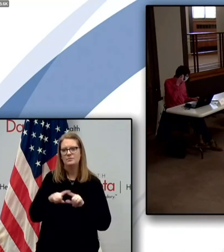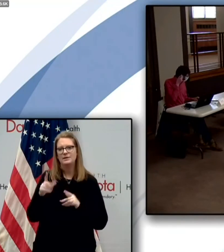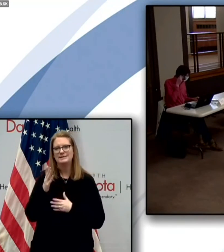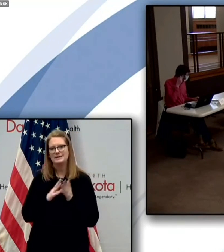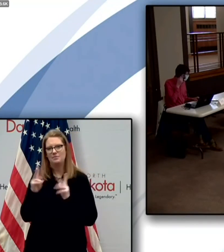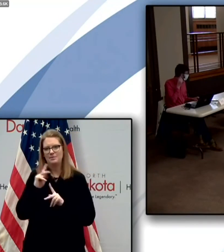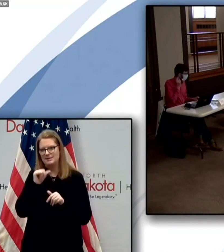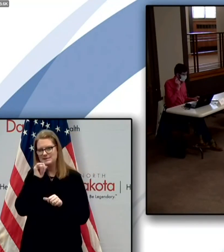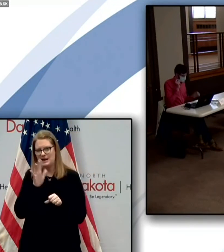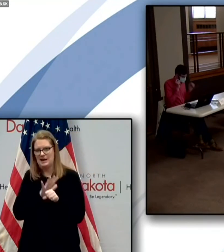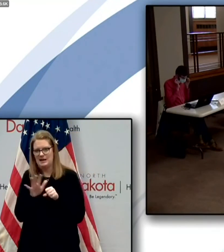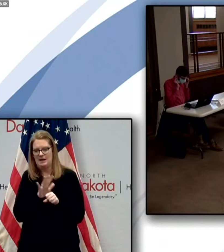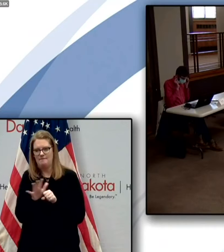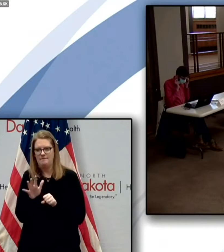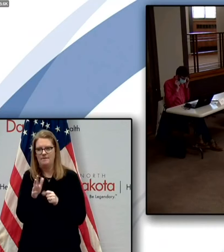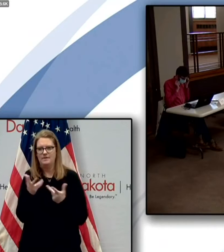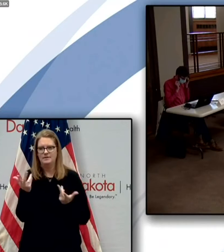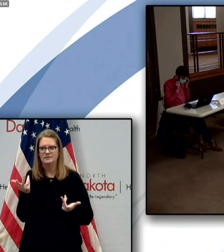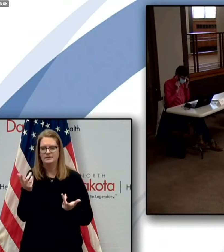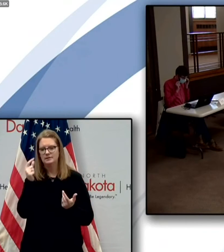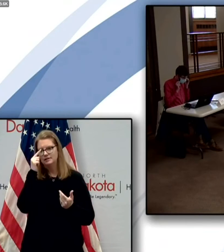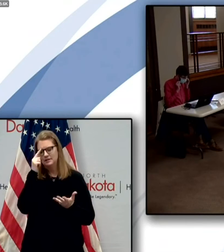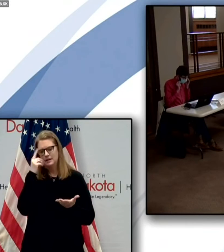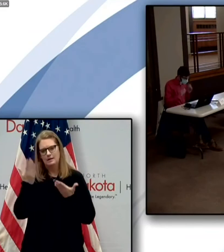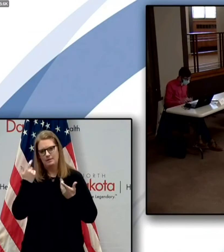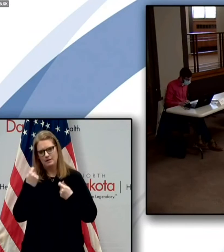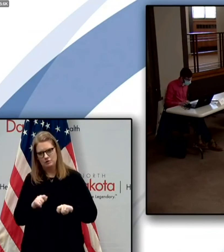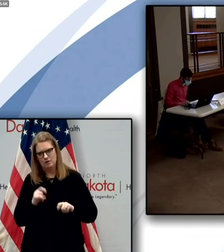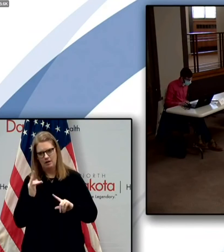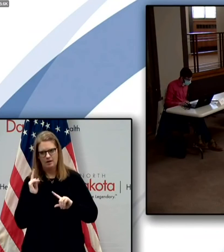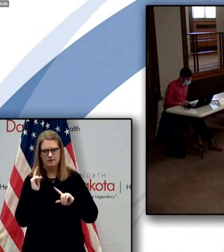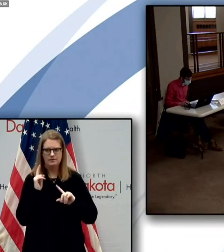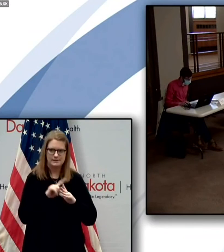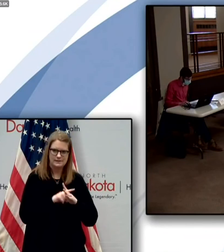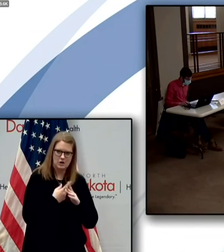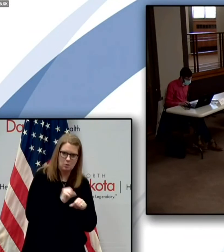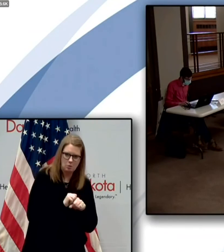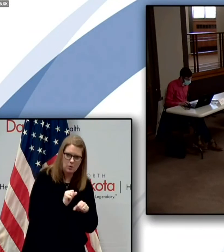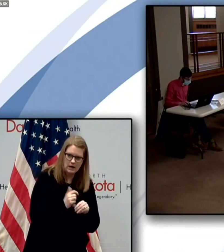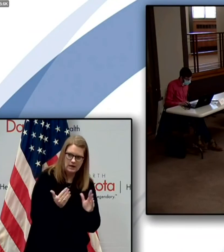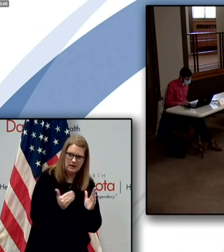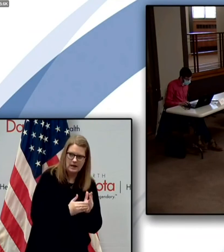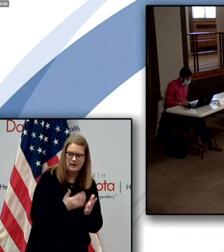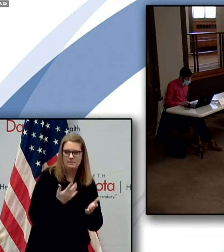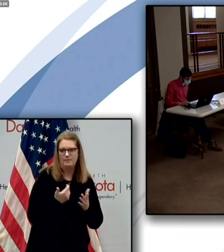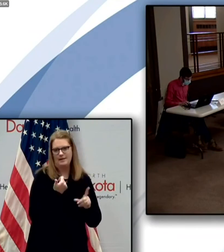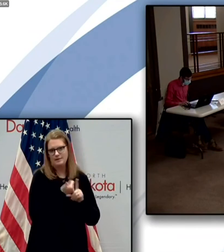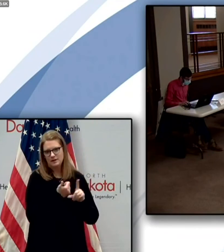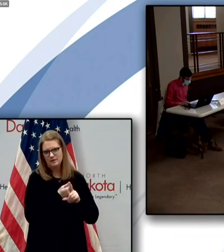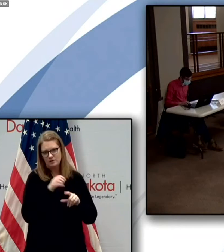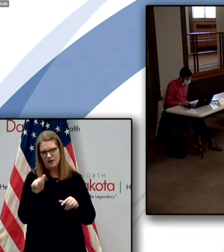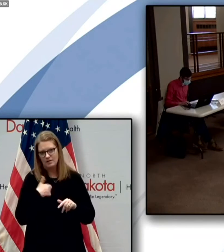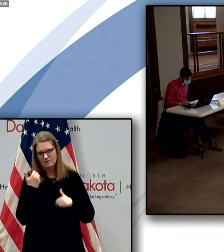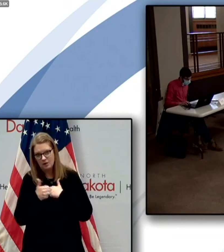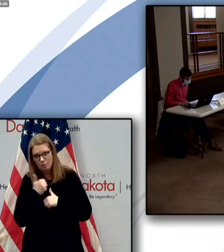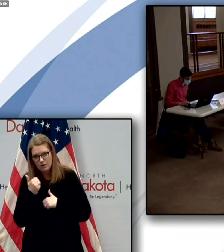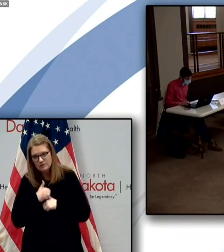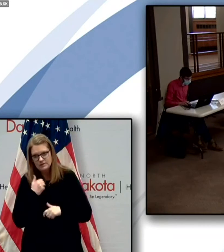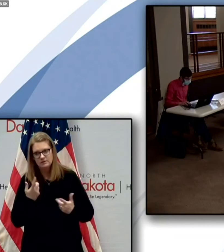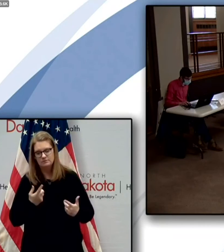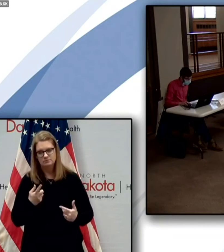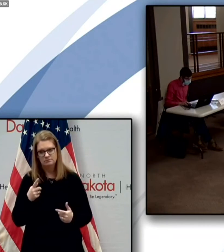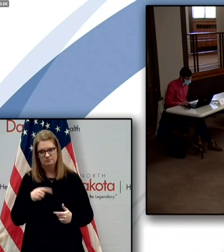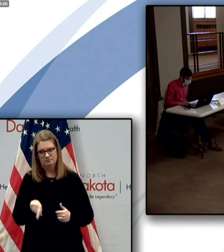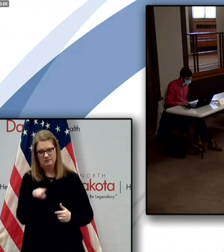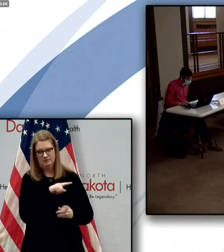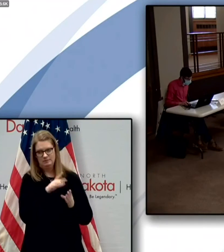for them, and they may try to go back to work, which could put themselves or others at risk. Is the state planning on doing